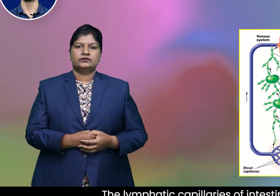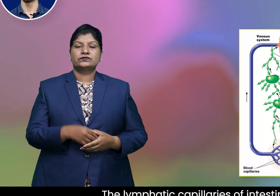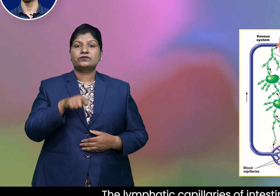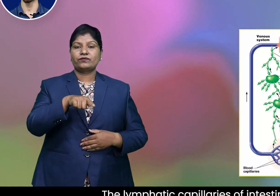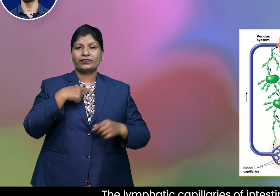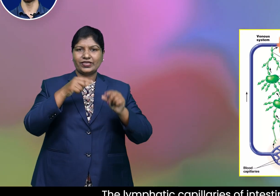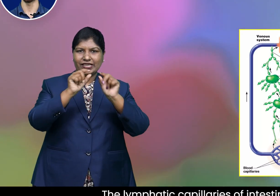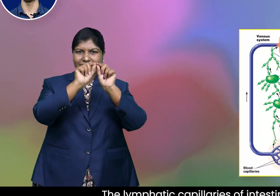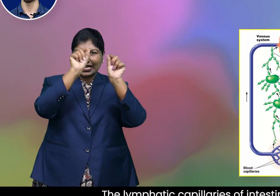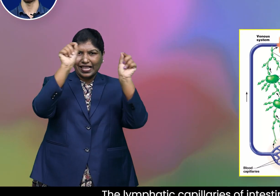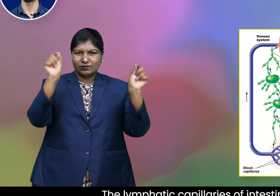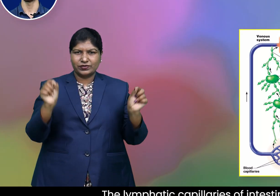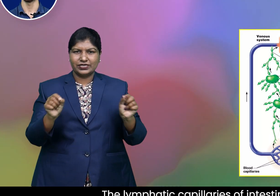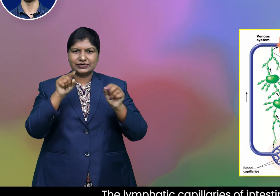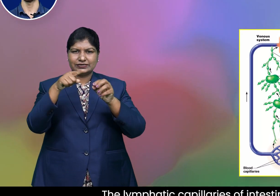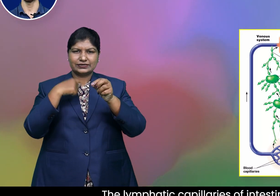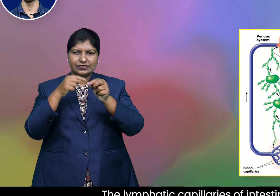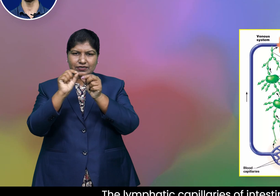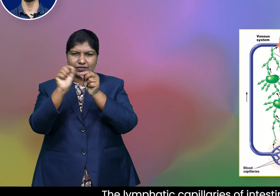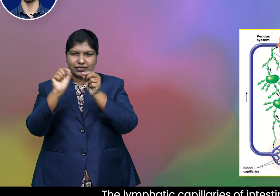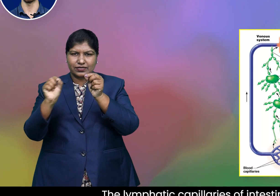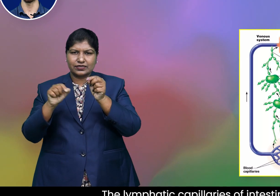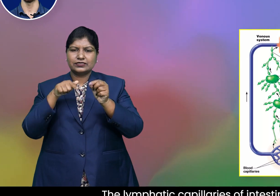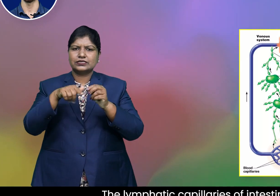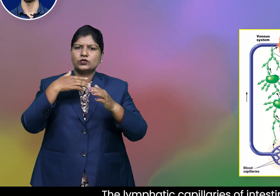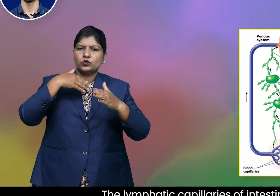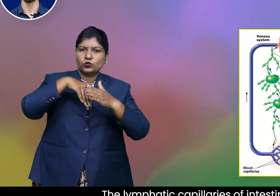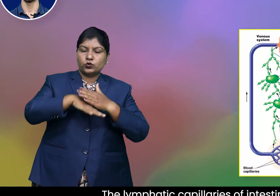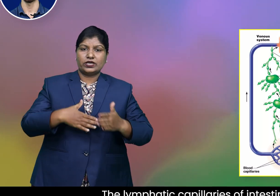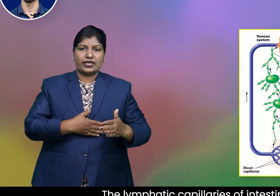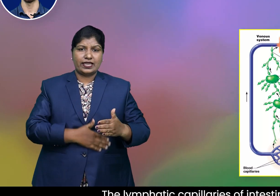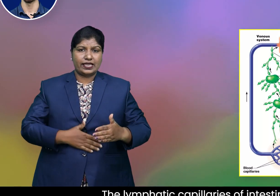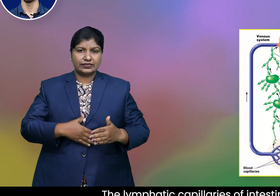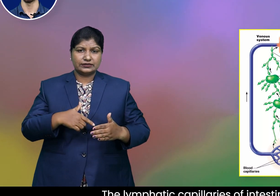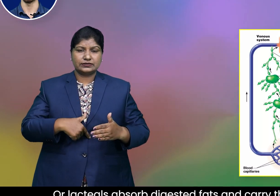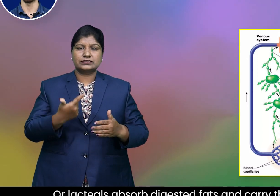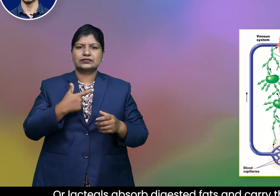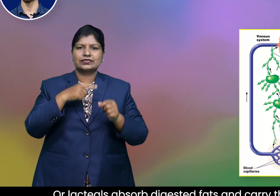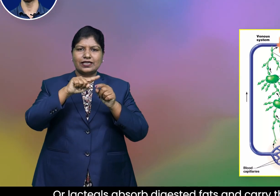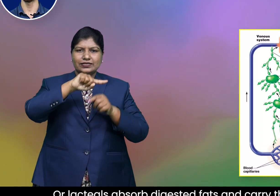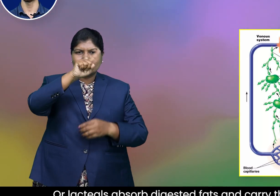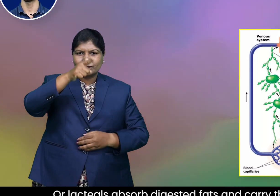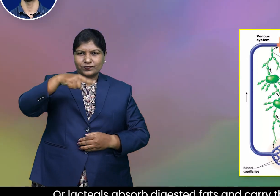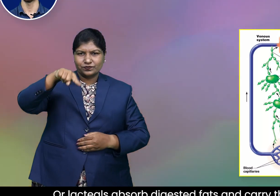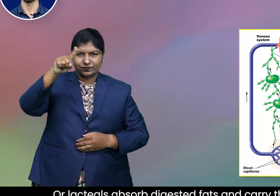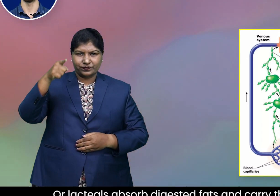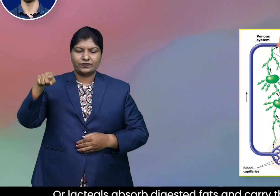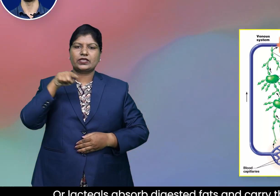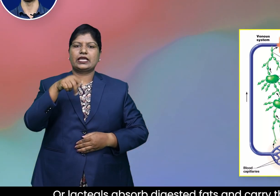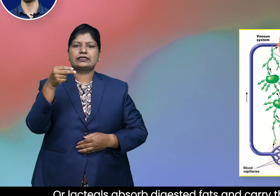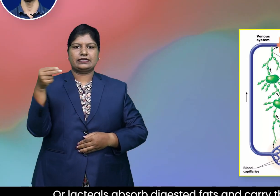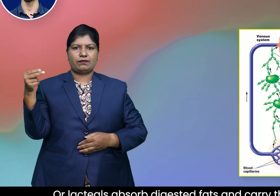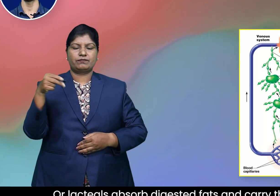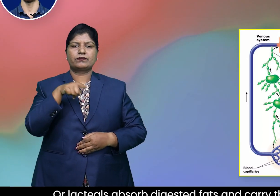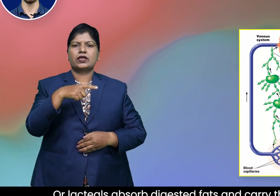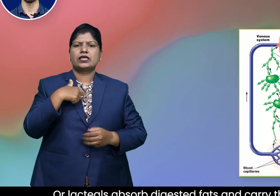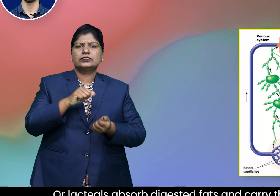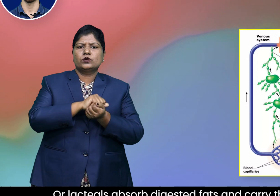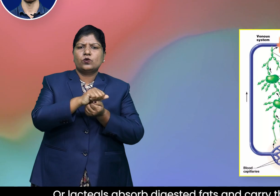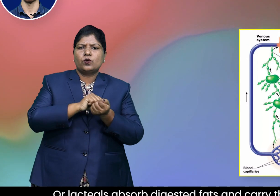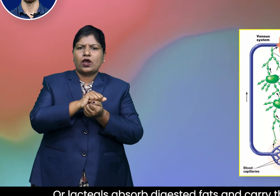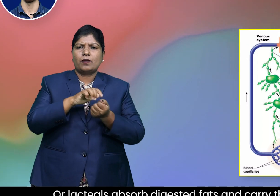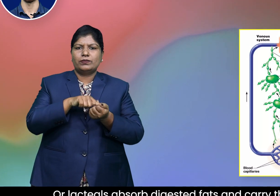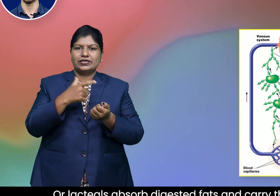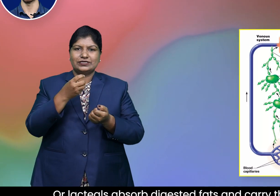The lymphatic capillaries of intestinal villi or lacteal absorb digested